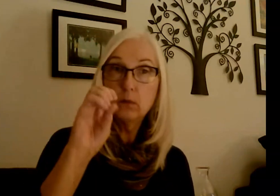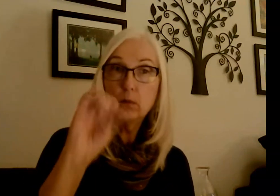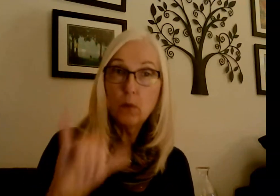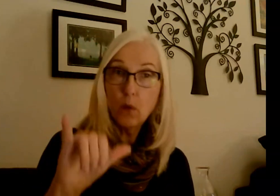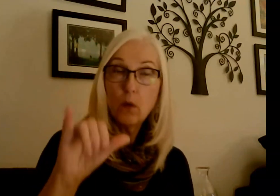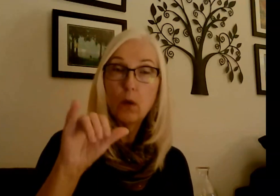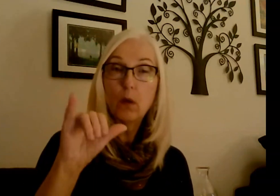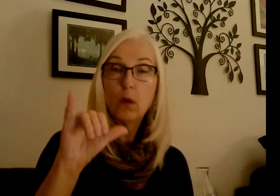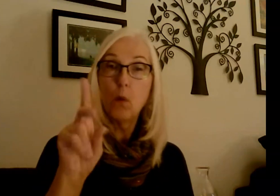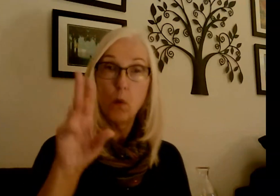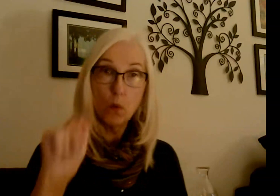There's a brand called Yogi.